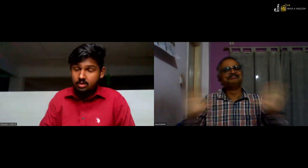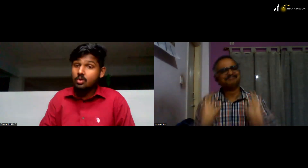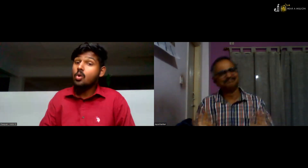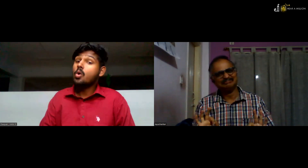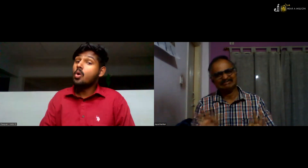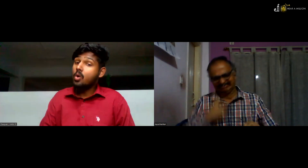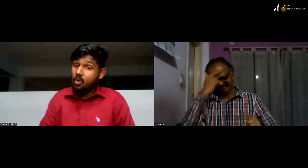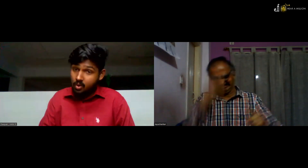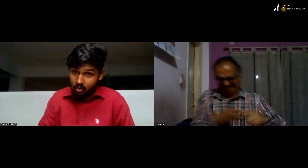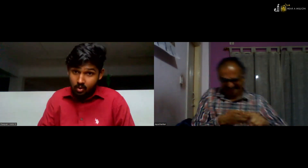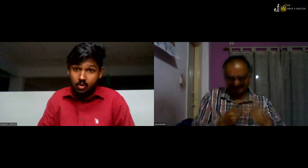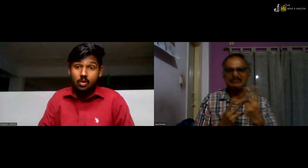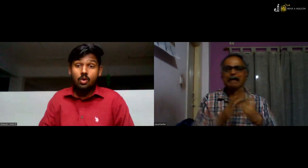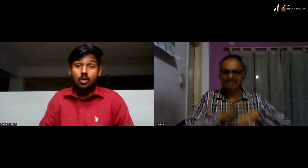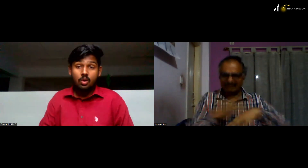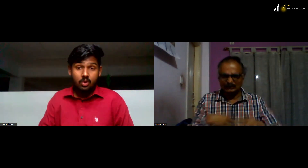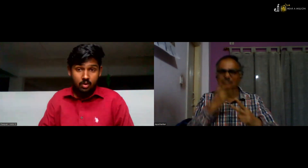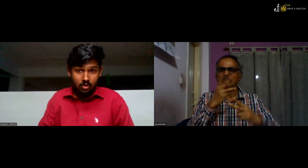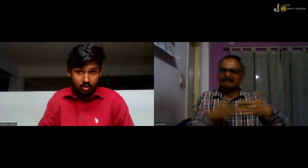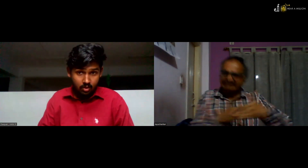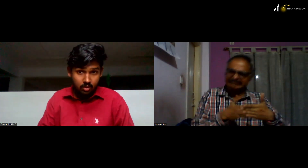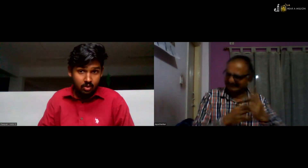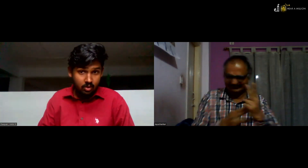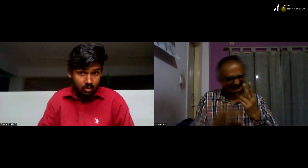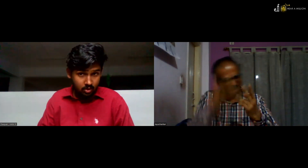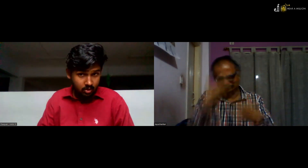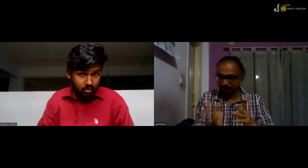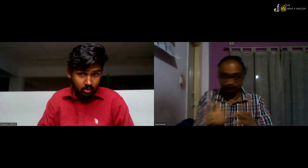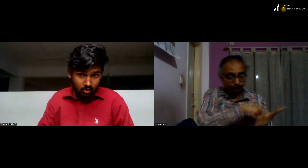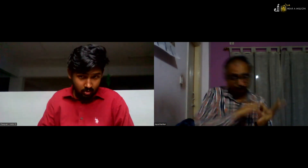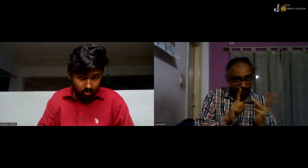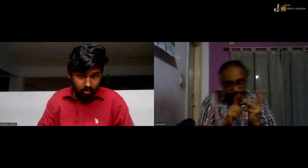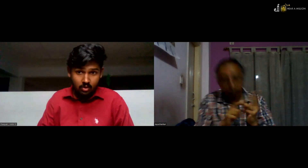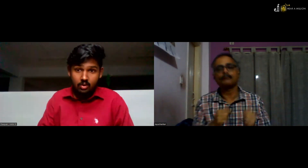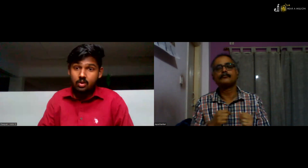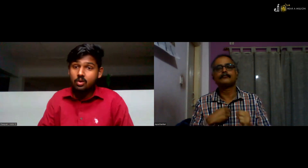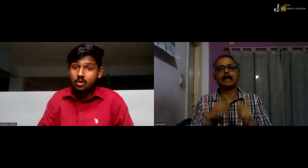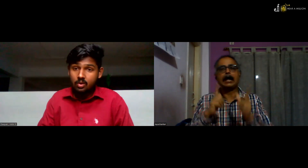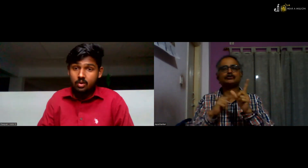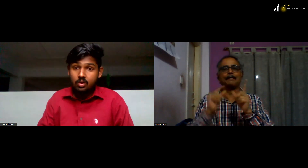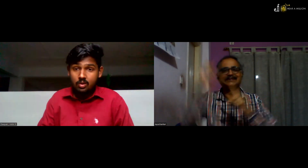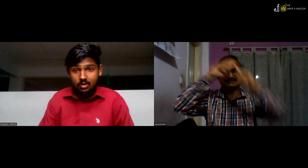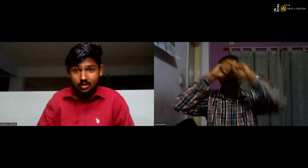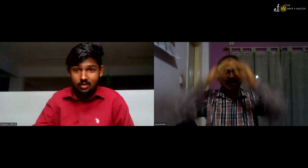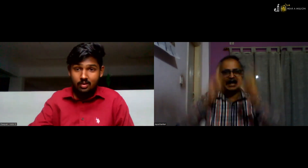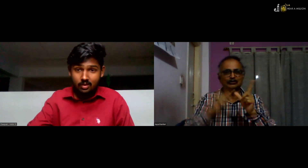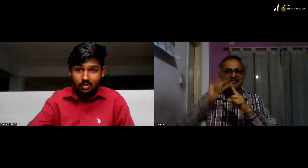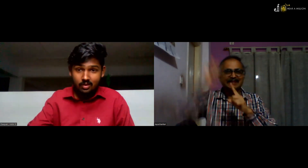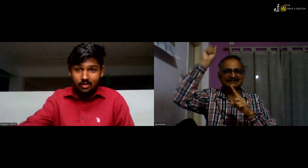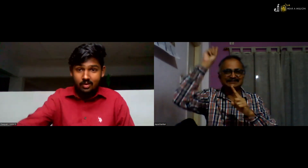extra charges. And then later on, with these hurdles, I also got some money written back as